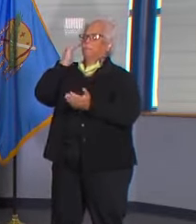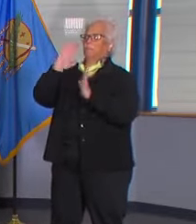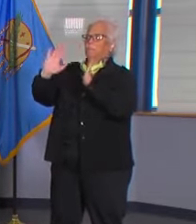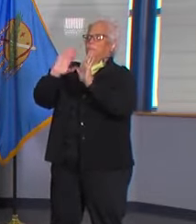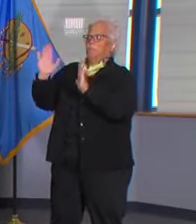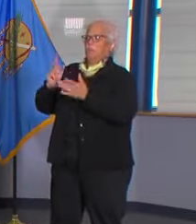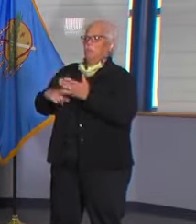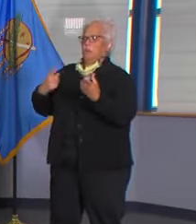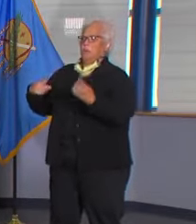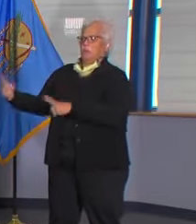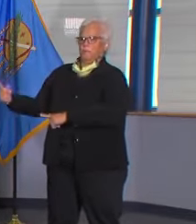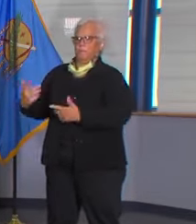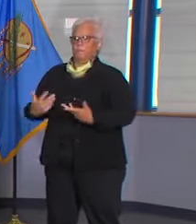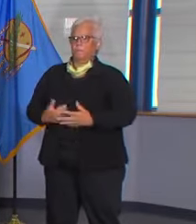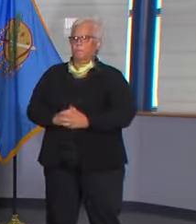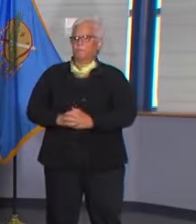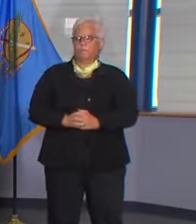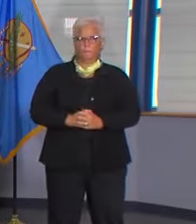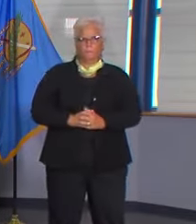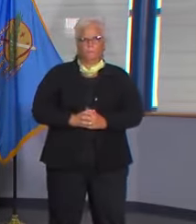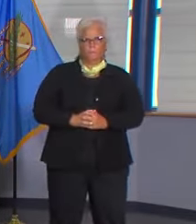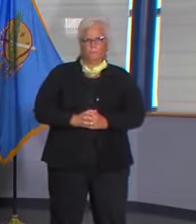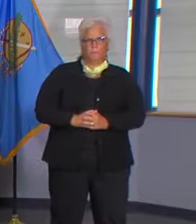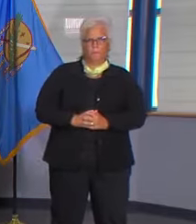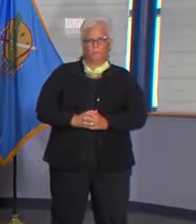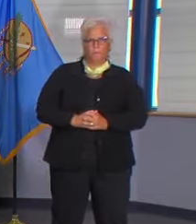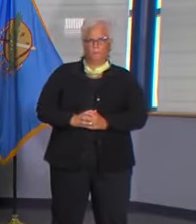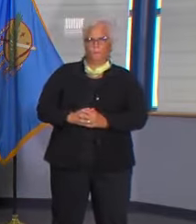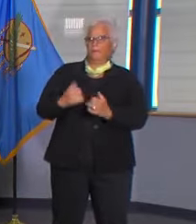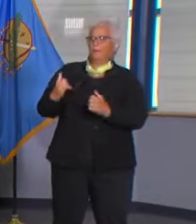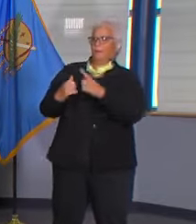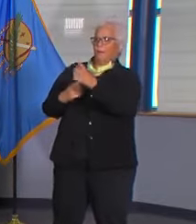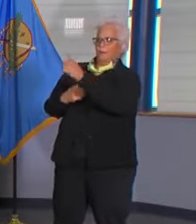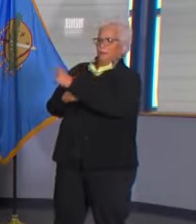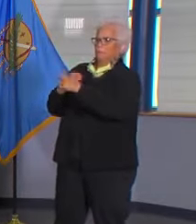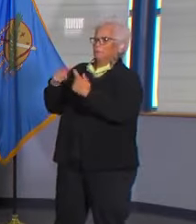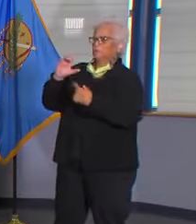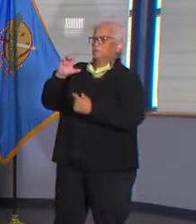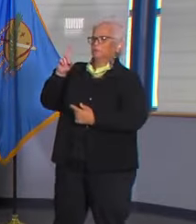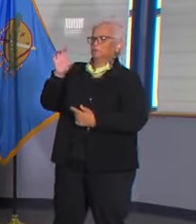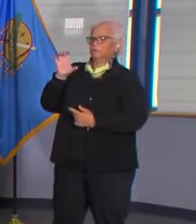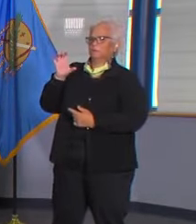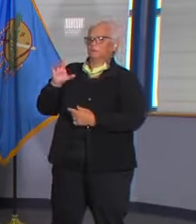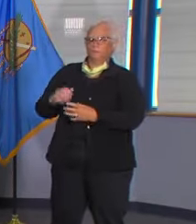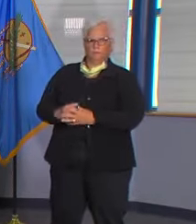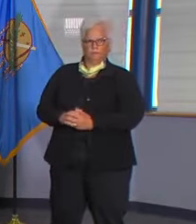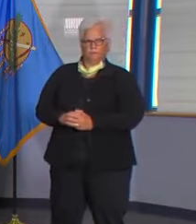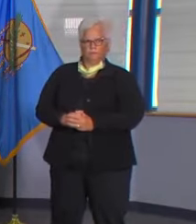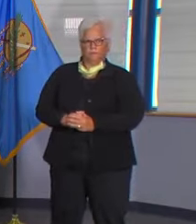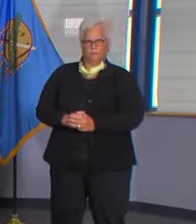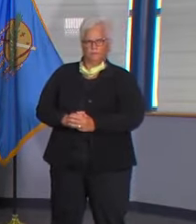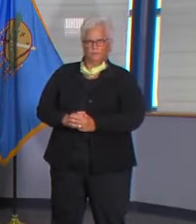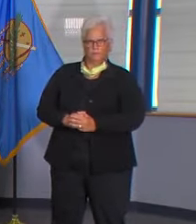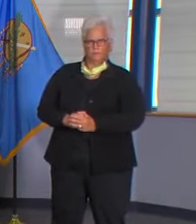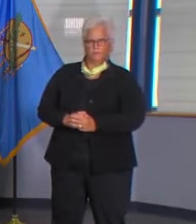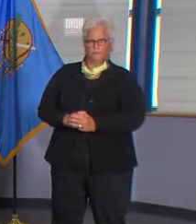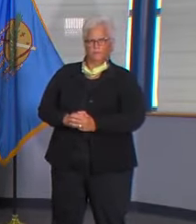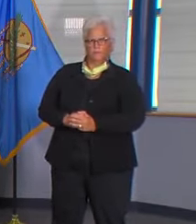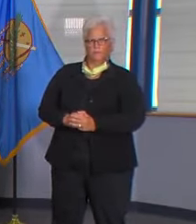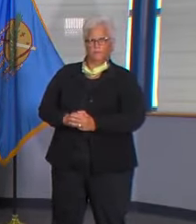they recommended earlier this week that you do not get tested if you've been exposed but aren't showing symptoms. Are